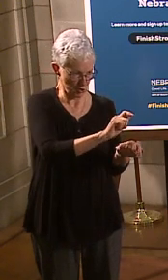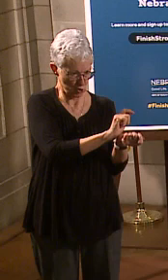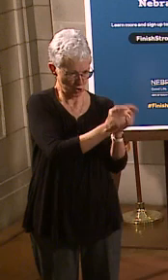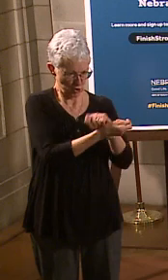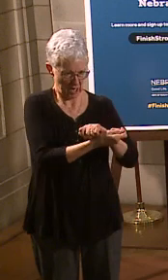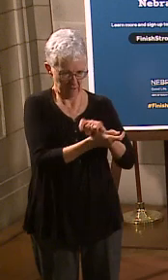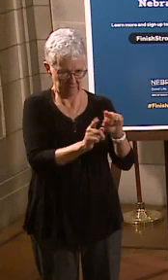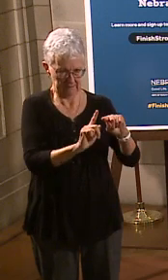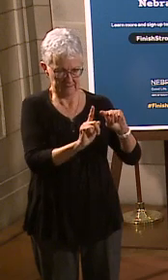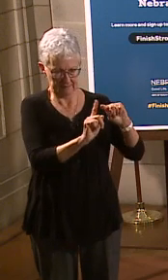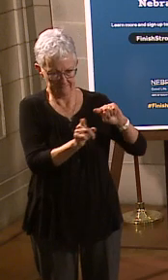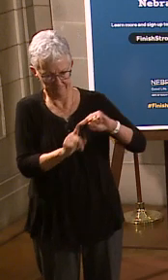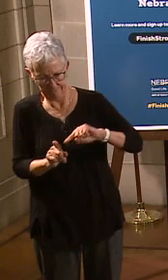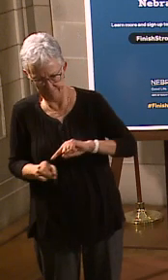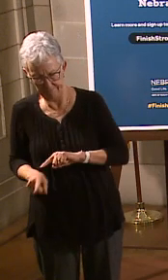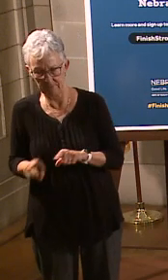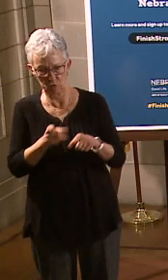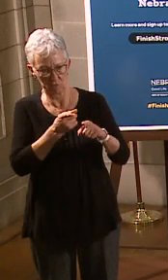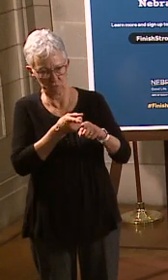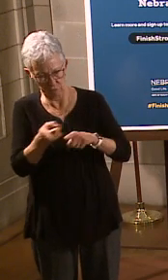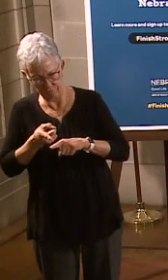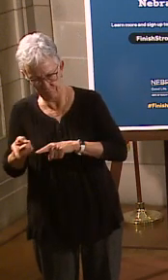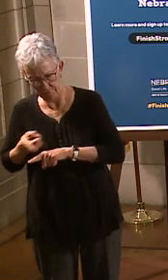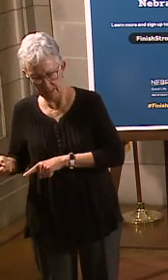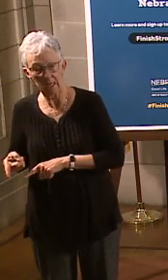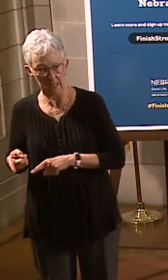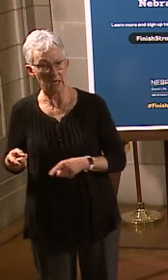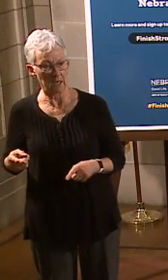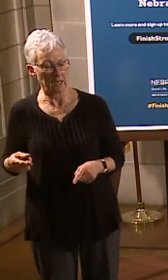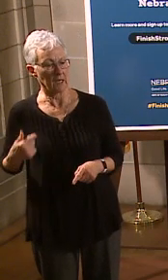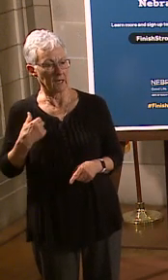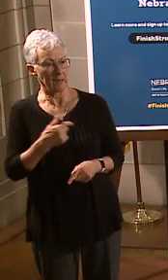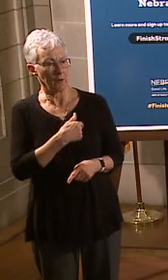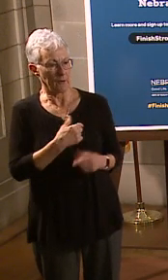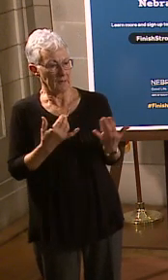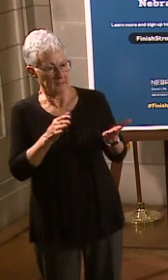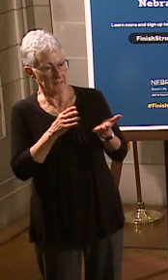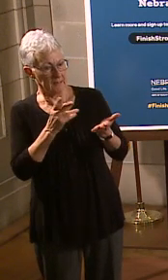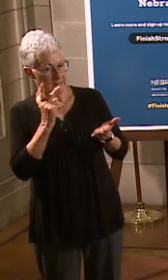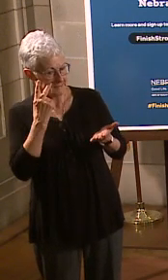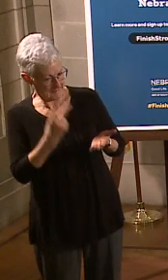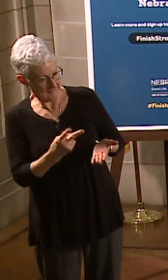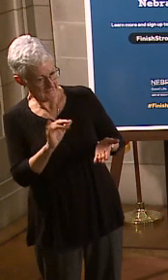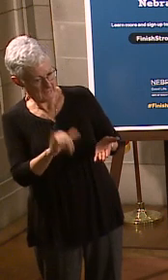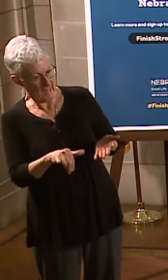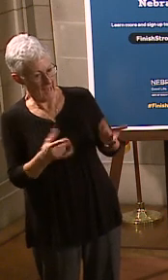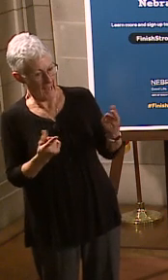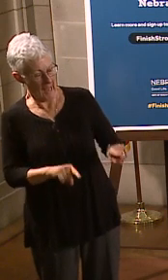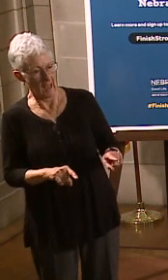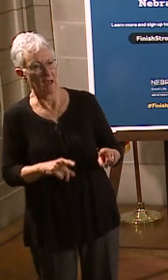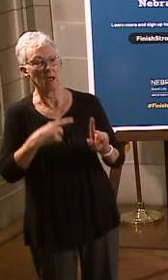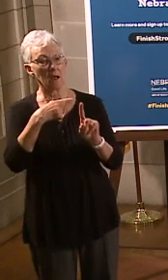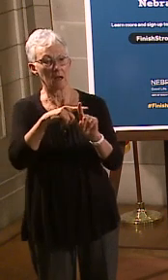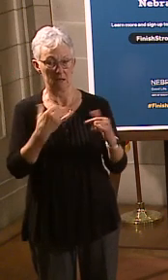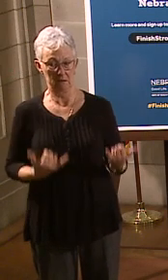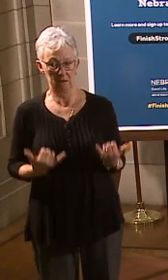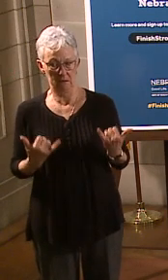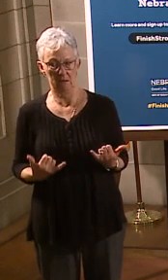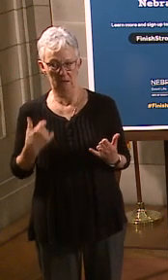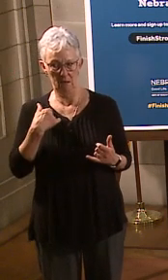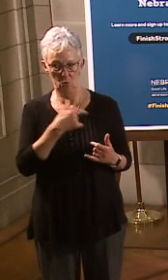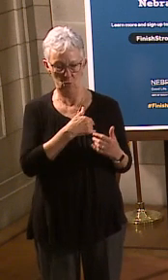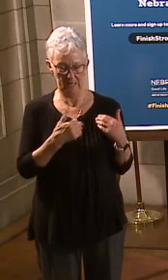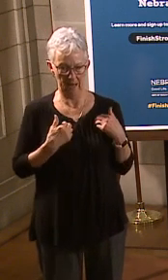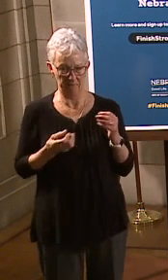it. The other thing that we know is a part of it is that we are picking up more of the codes to capture more of the testing that is